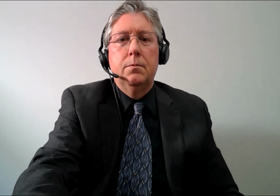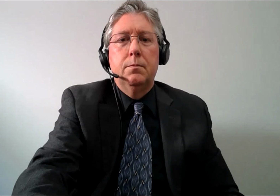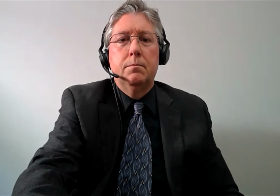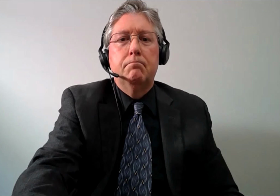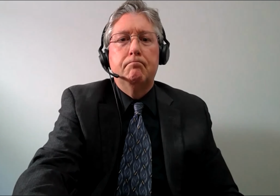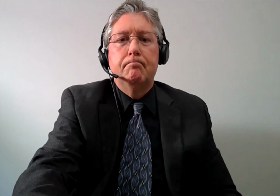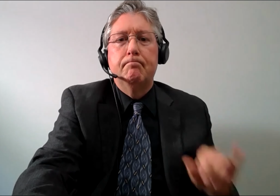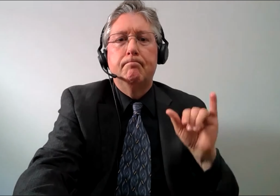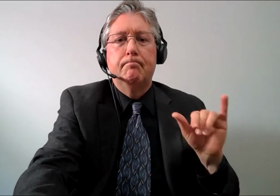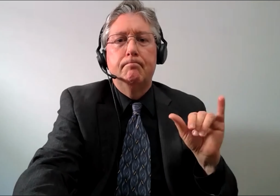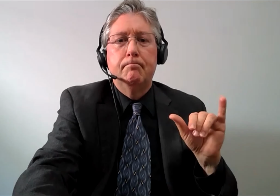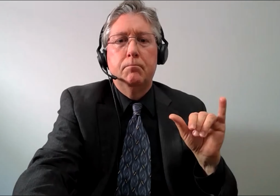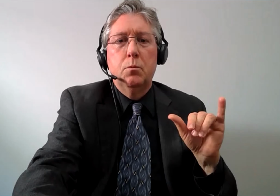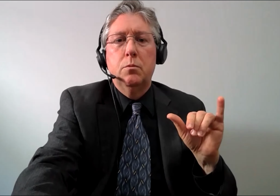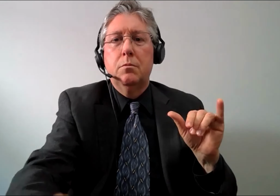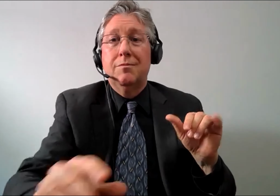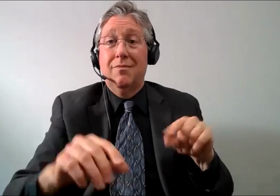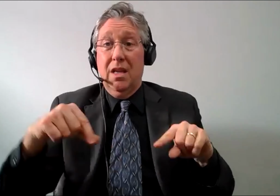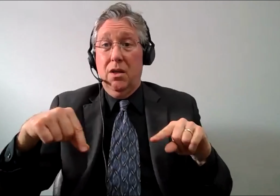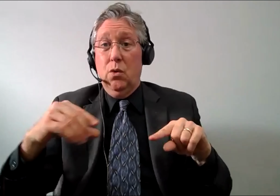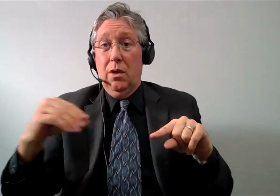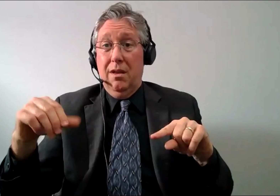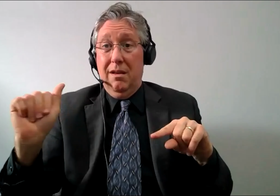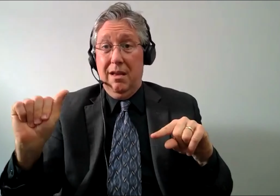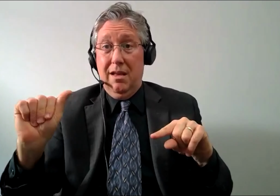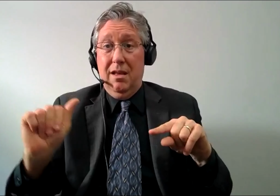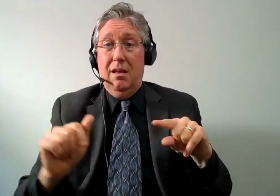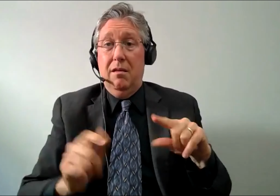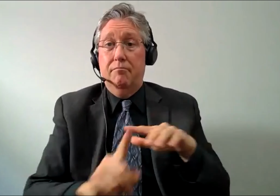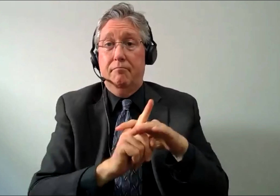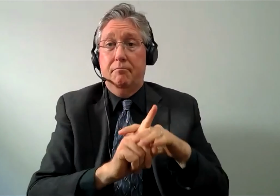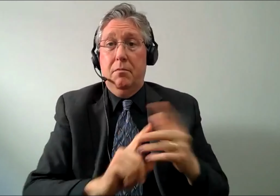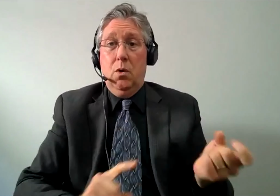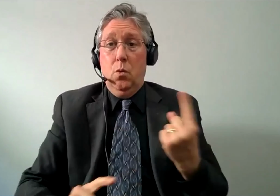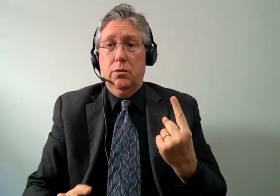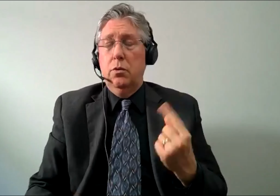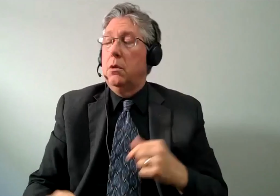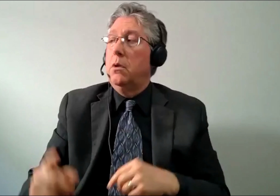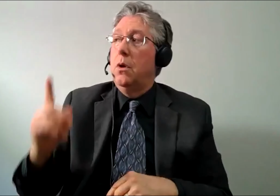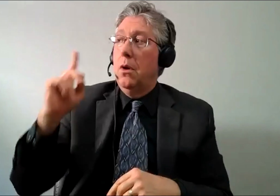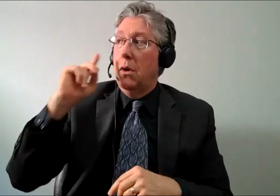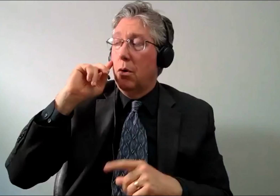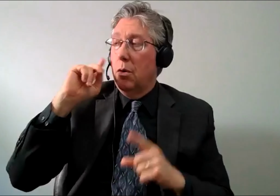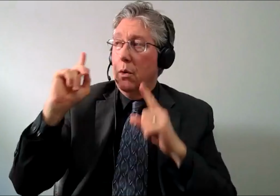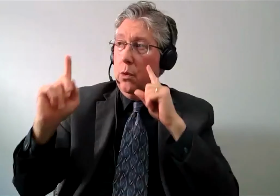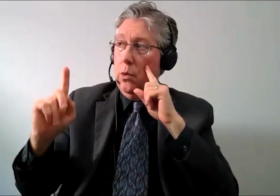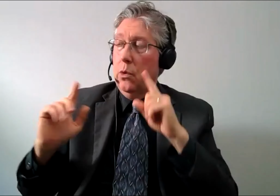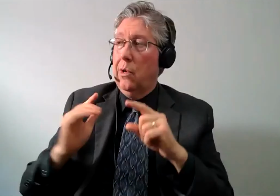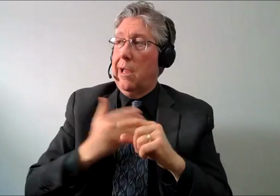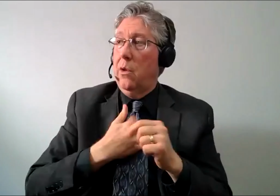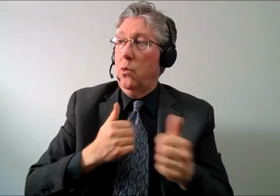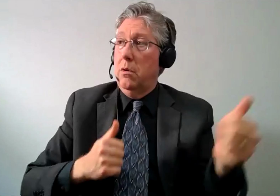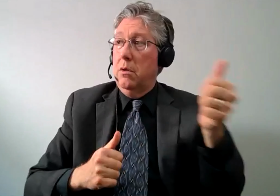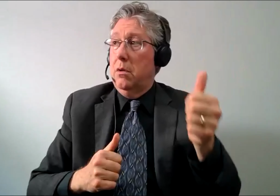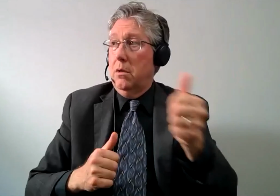Okay, question just came in through the Q&A. I was told by our leadership